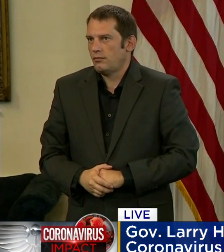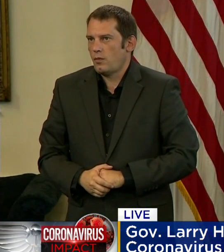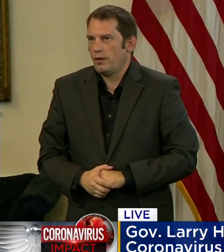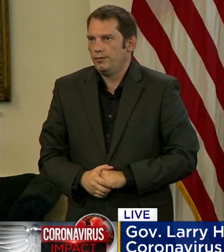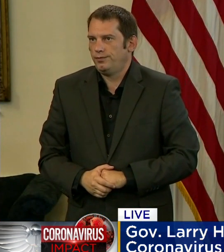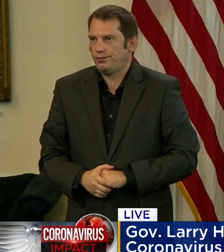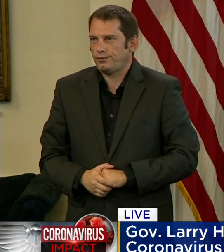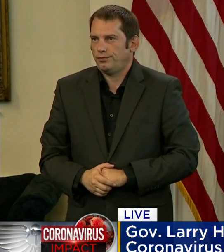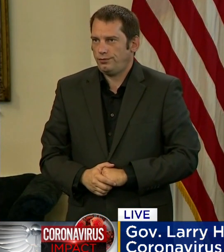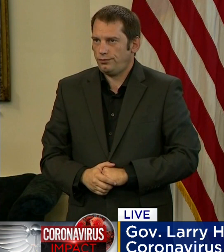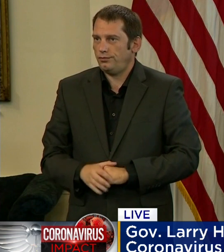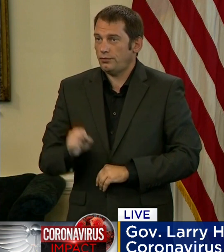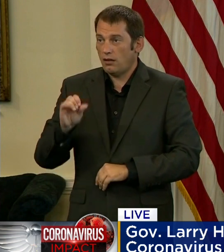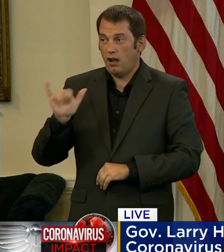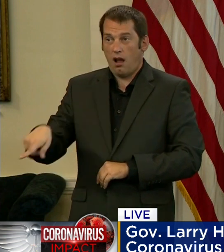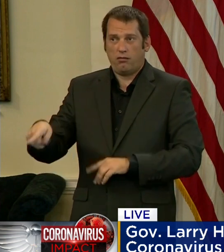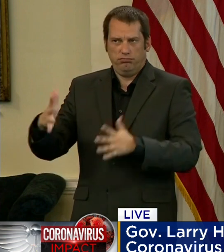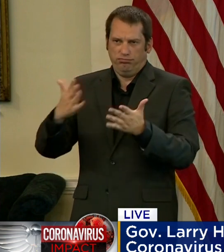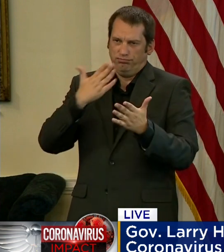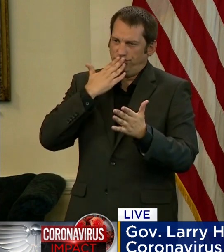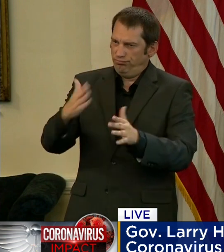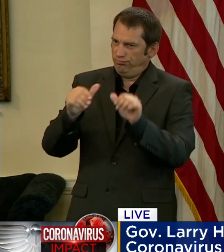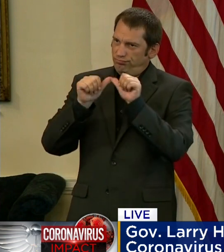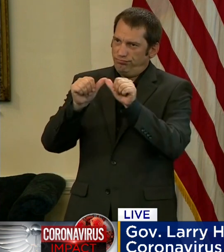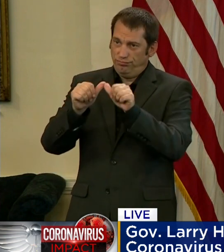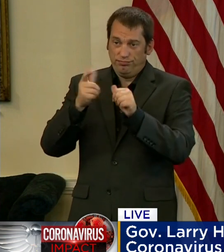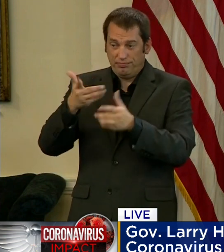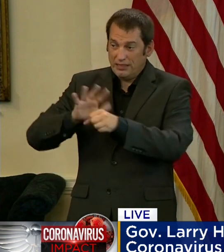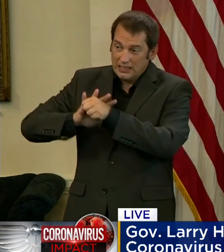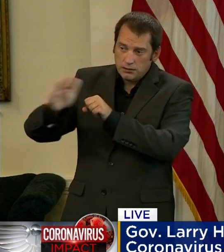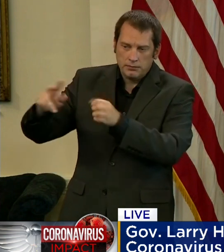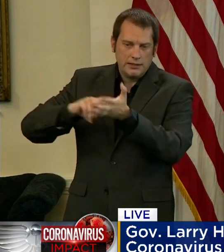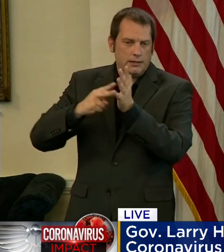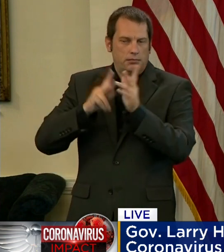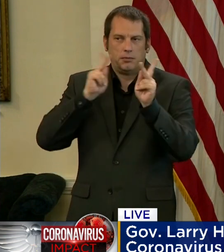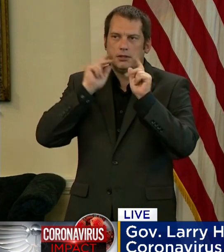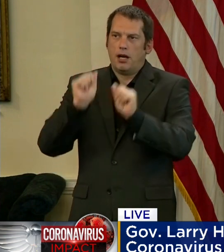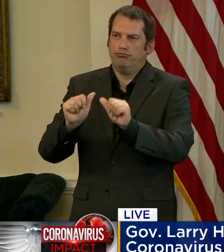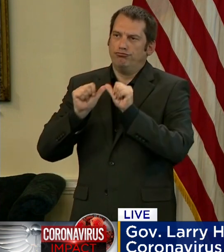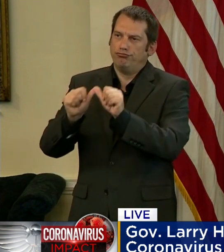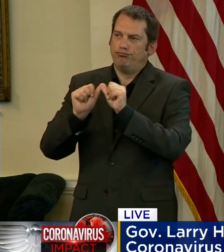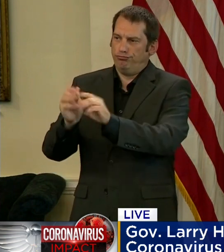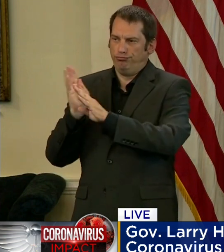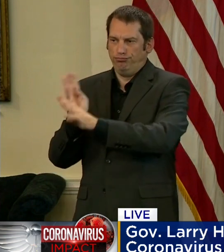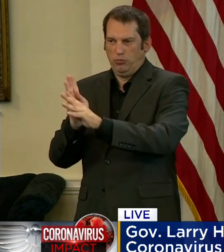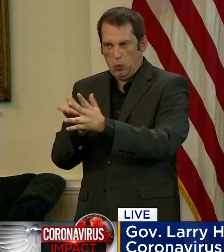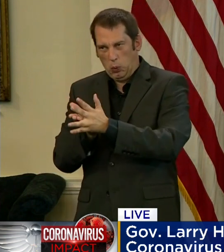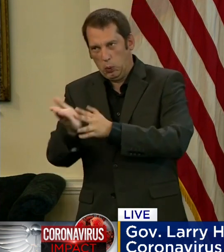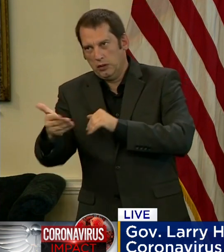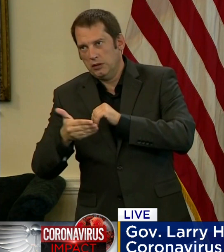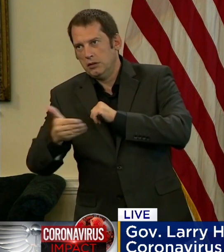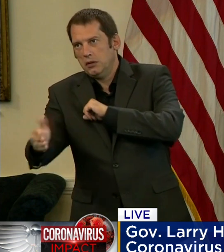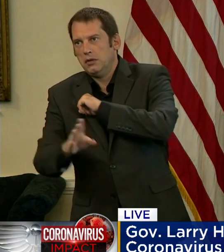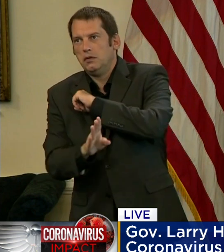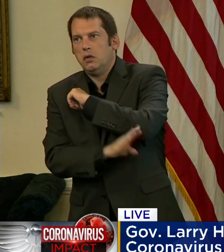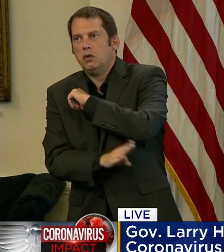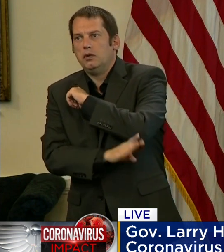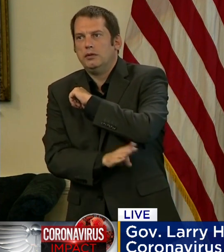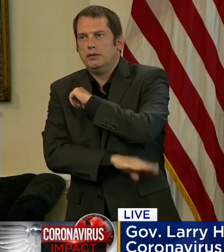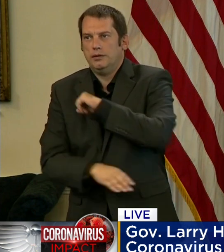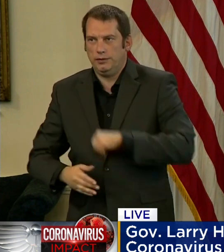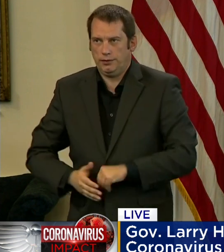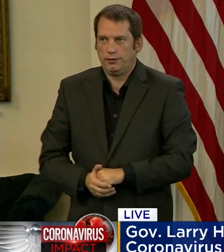in good shape all the way through the fall as the normal flu season begins and as the demand for COVID